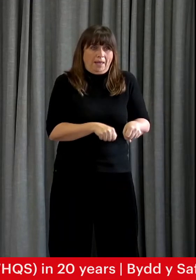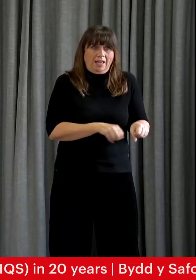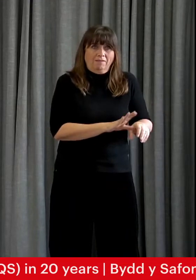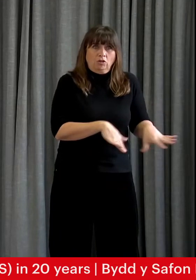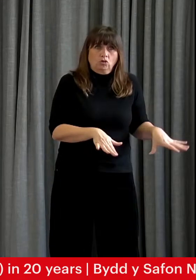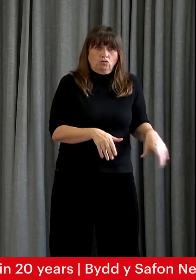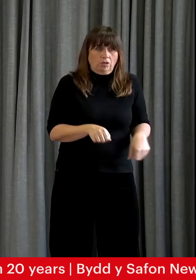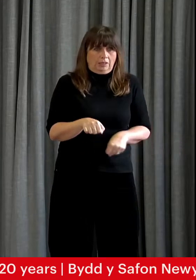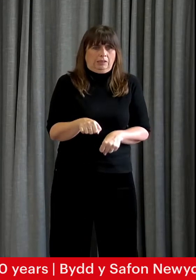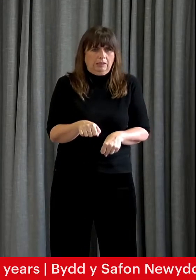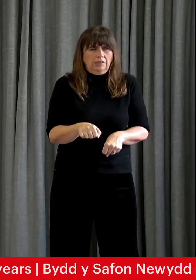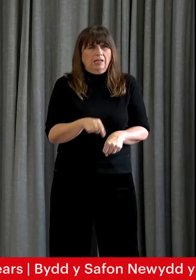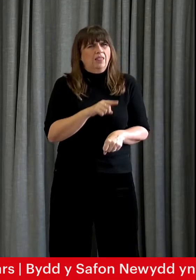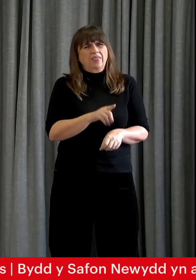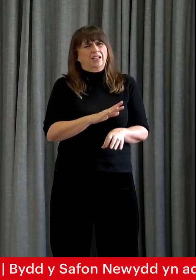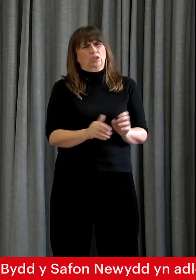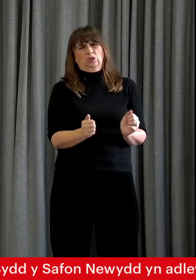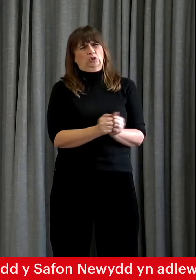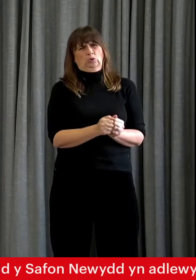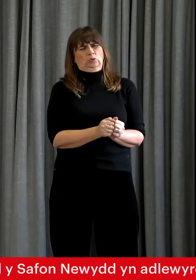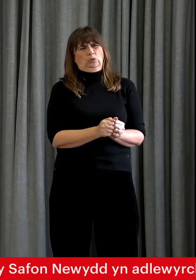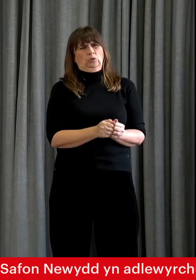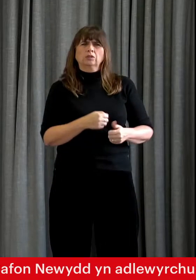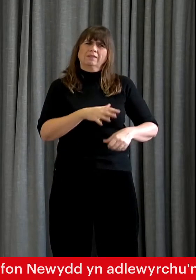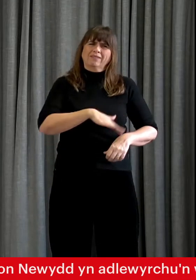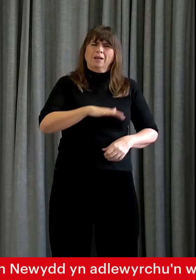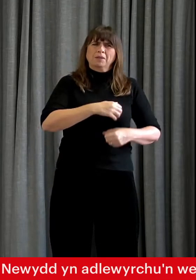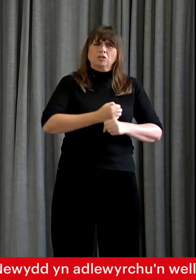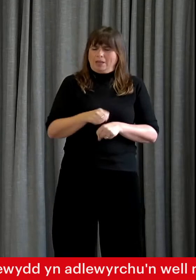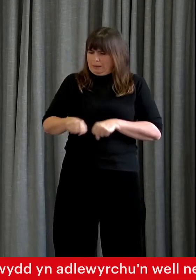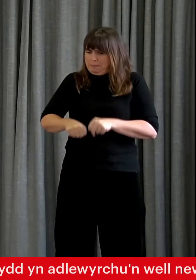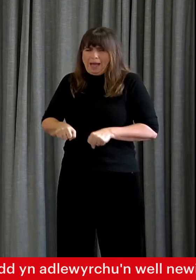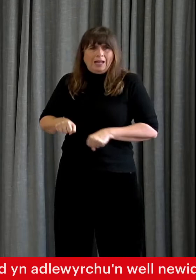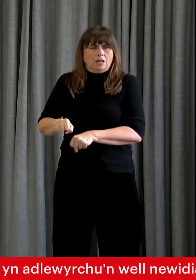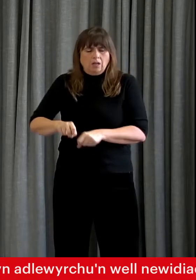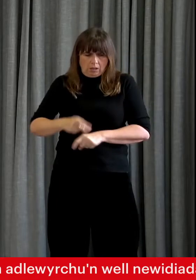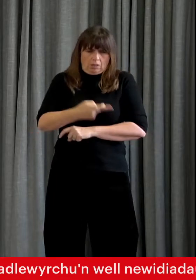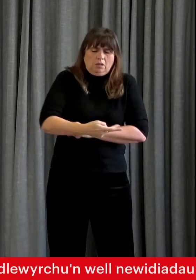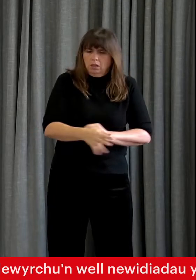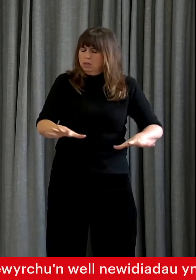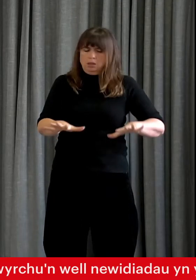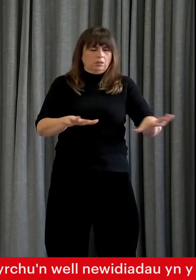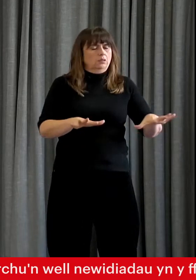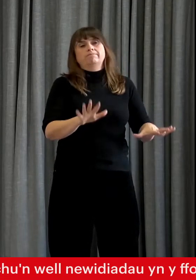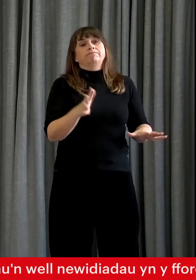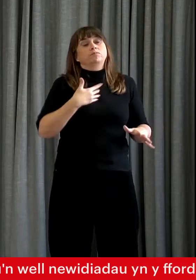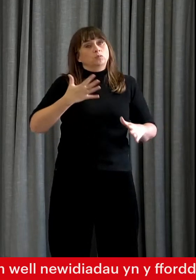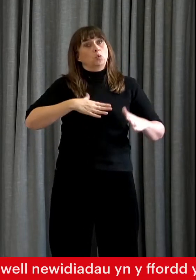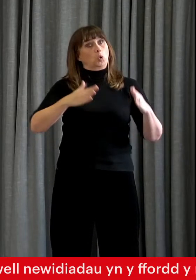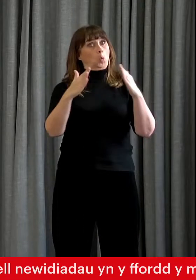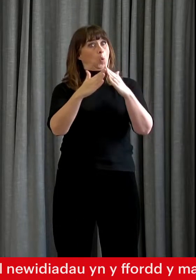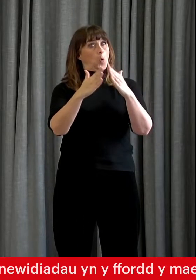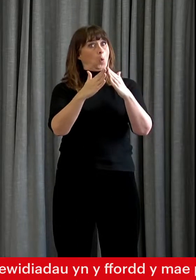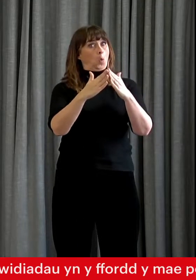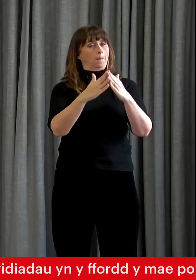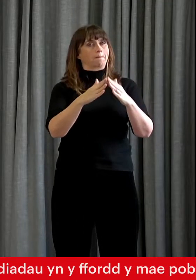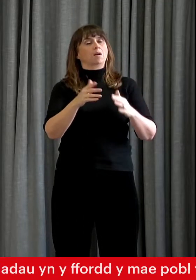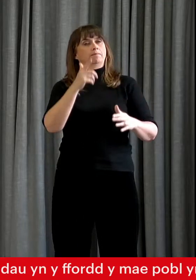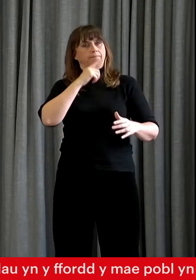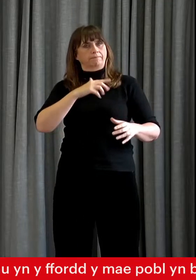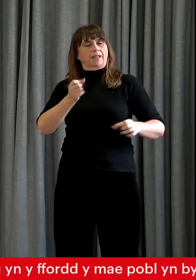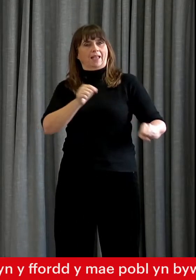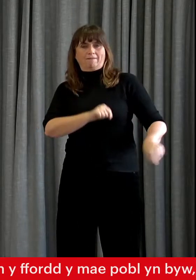then that's not really a livable home. And it puts stress on that family right from the get-go. And so we want to build housing where that just does not happen.